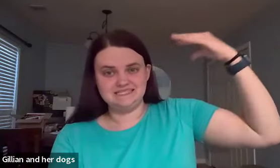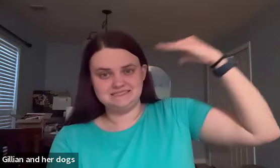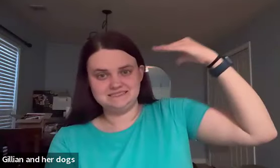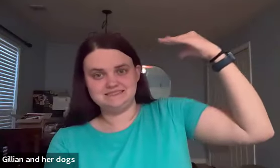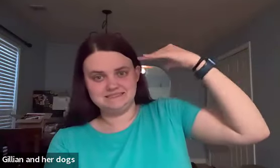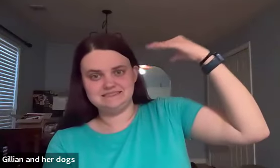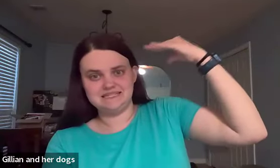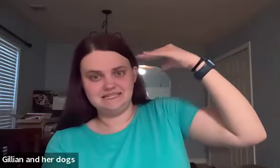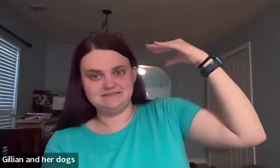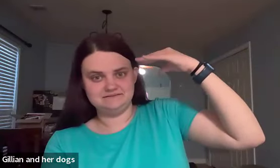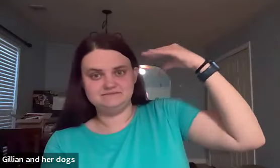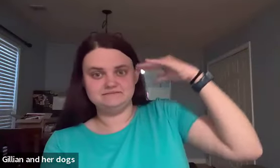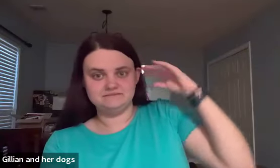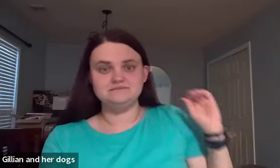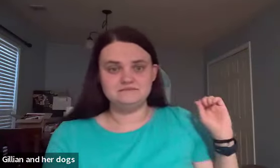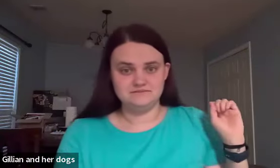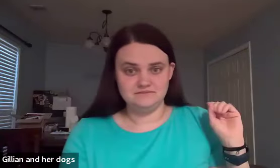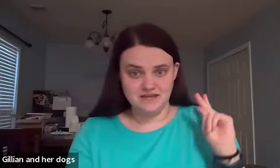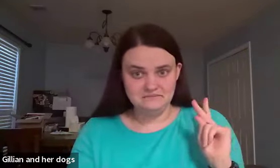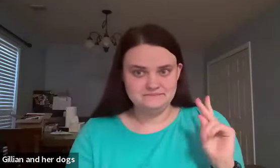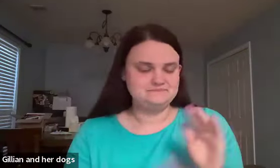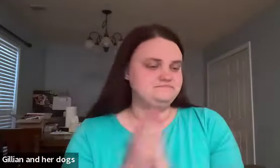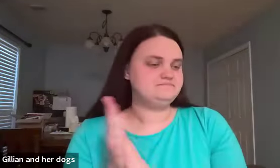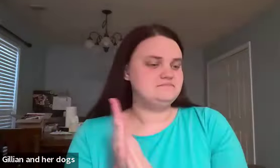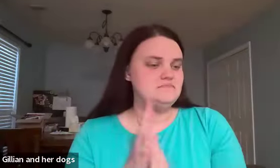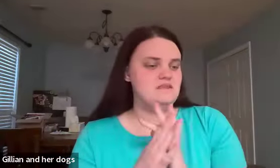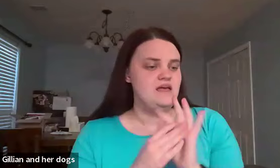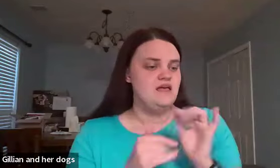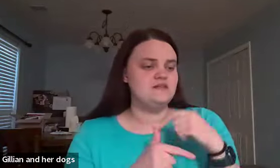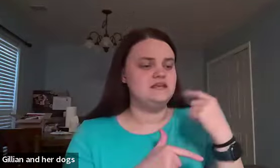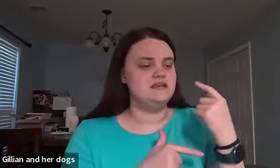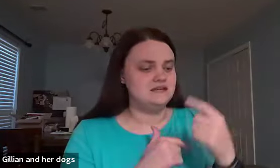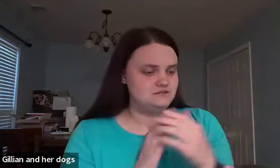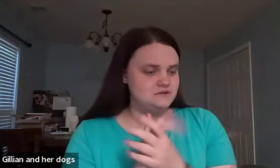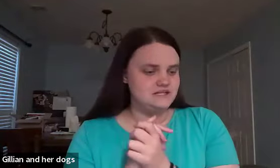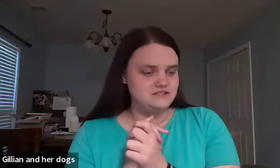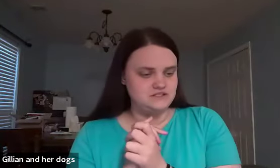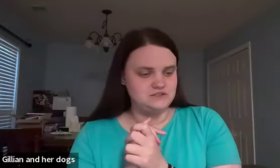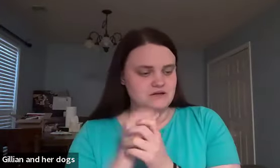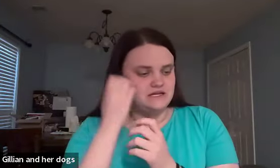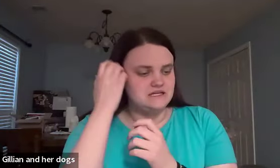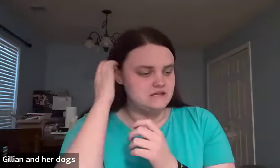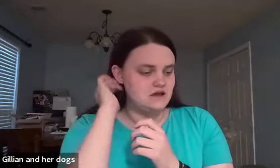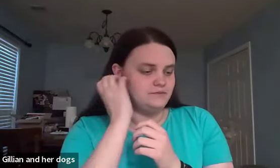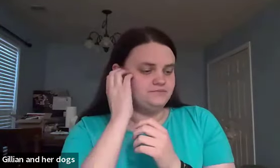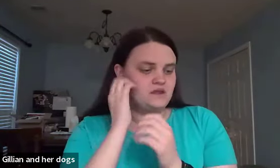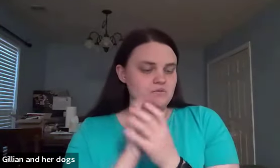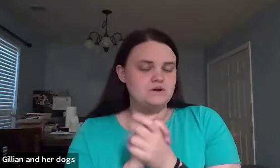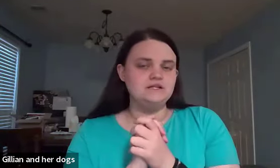sunny, sunny. Okay. The next one we're going to do is we're